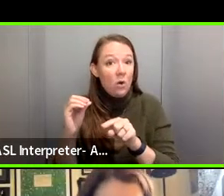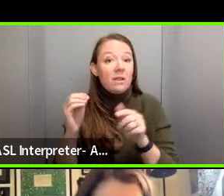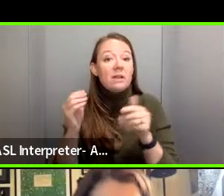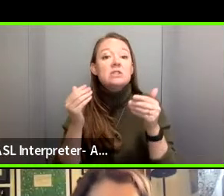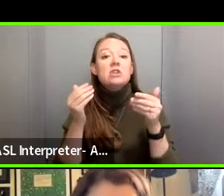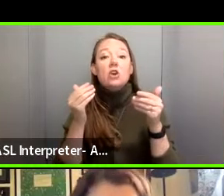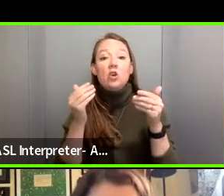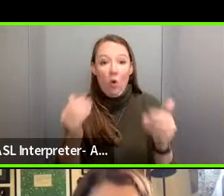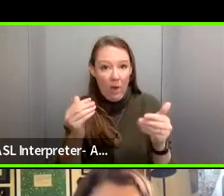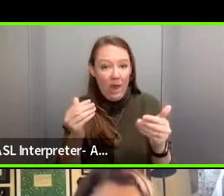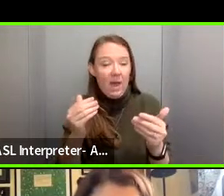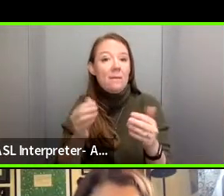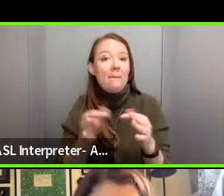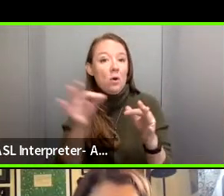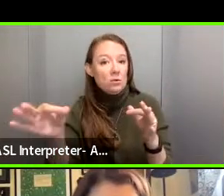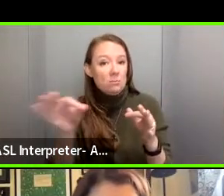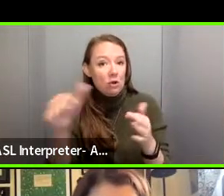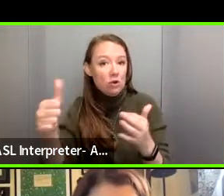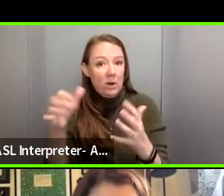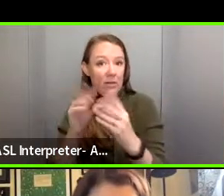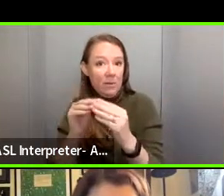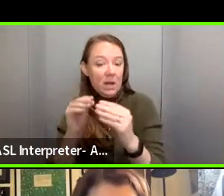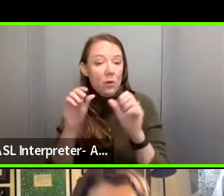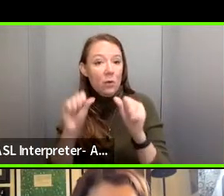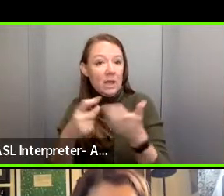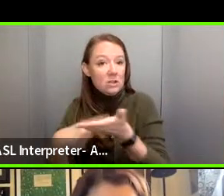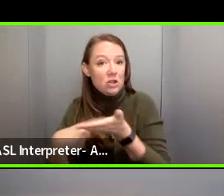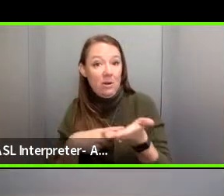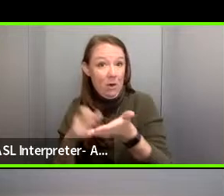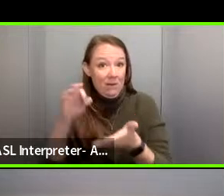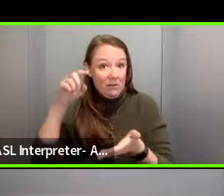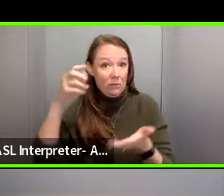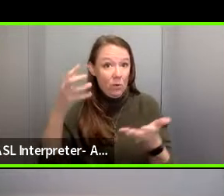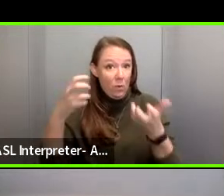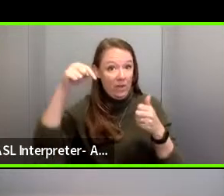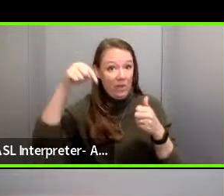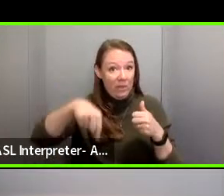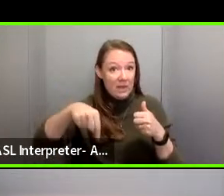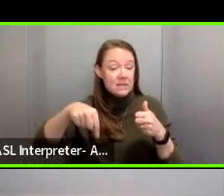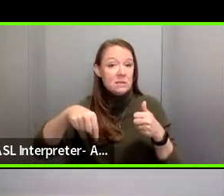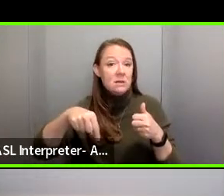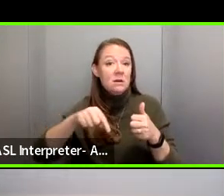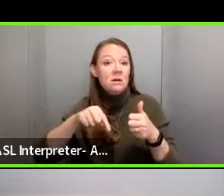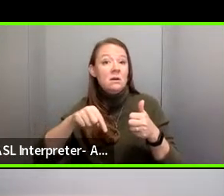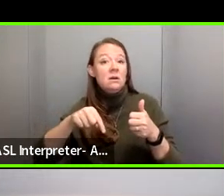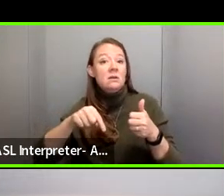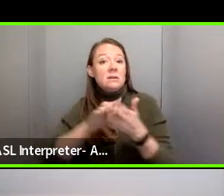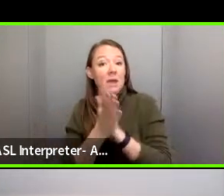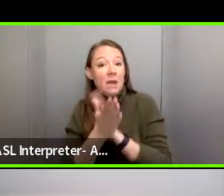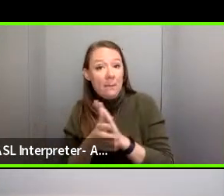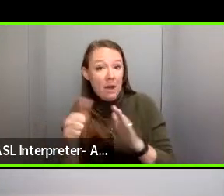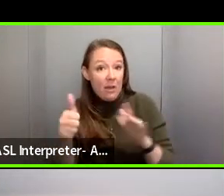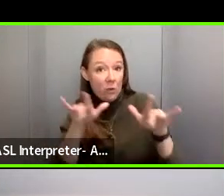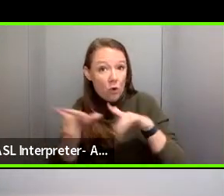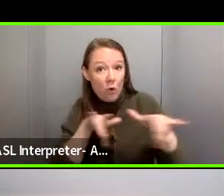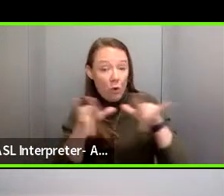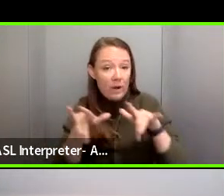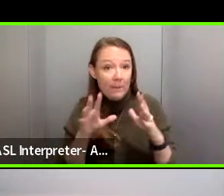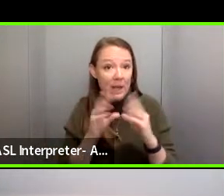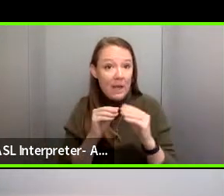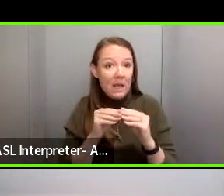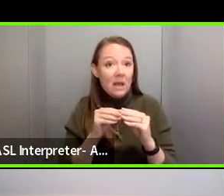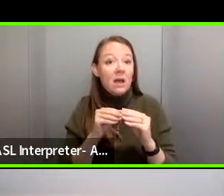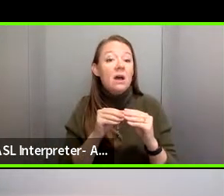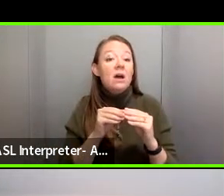reschedule another meeting, and we can talk about whether, you know, we want this to be another recorded meeting, you know, just kind of this only agenda